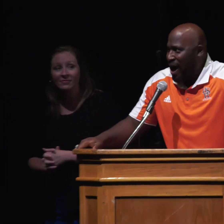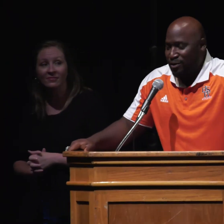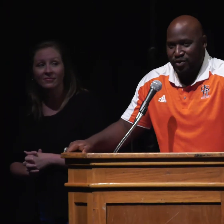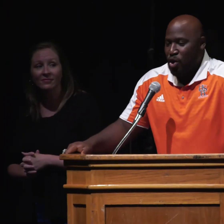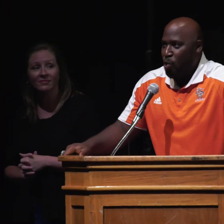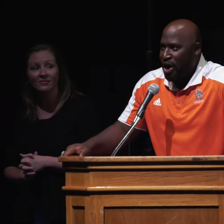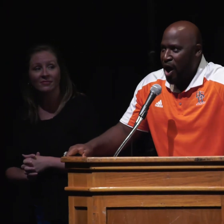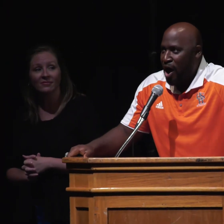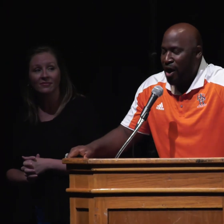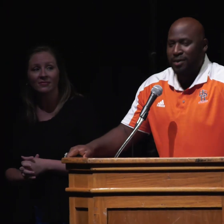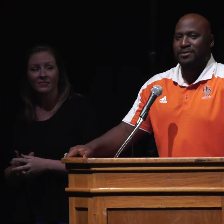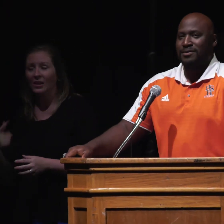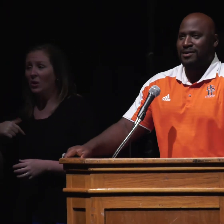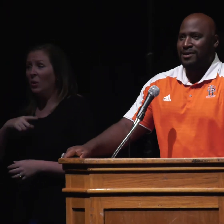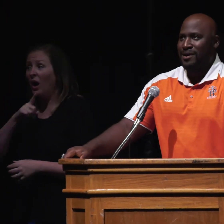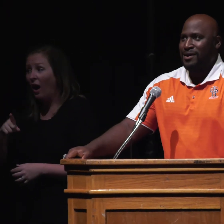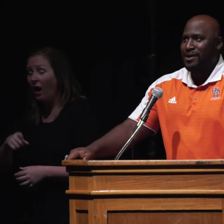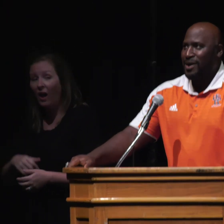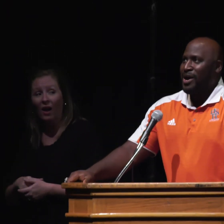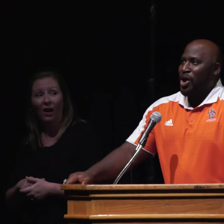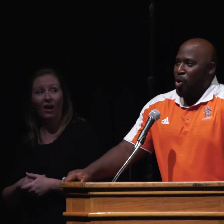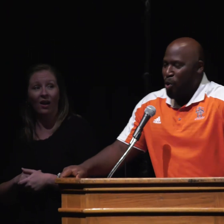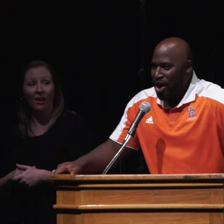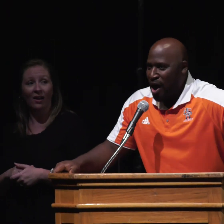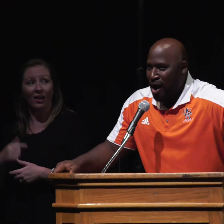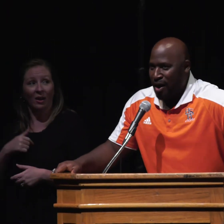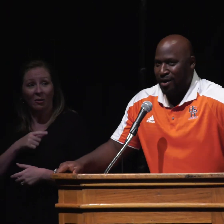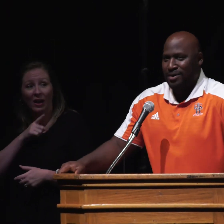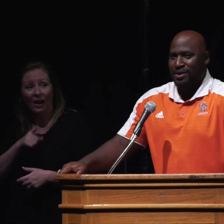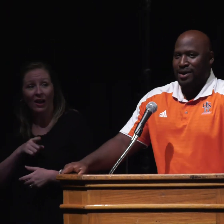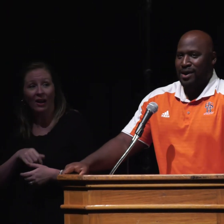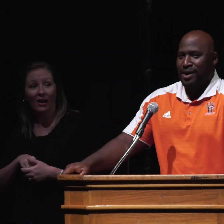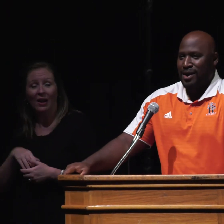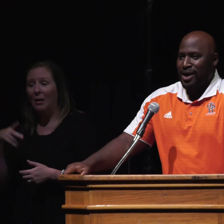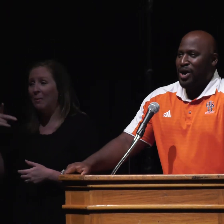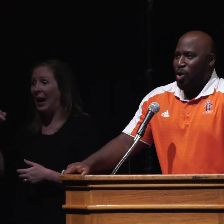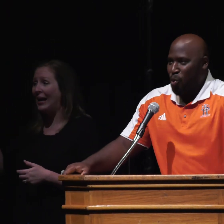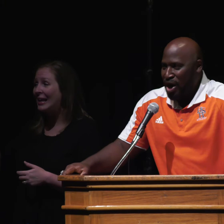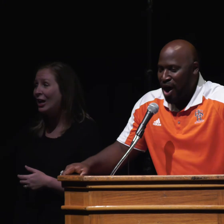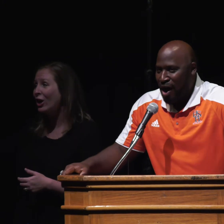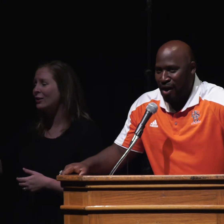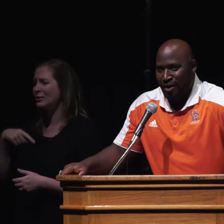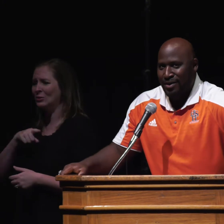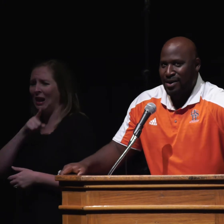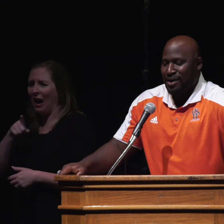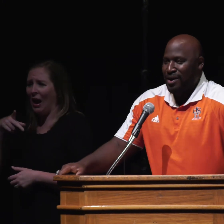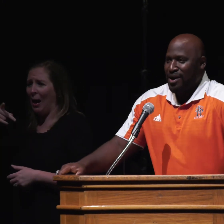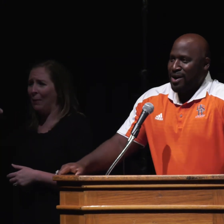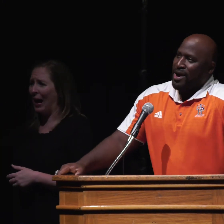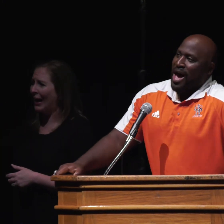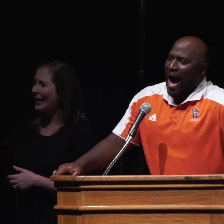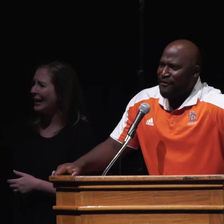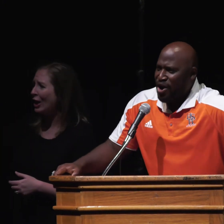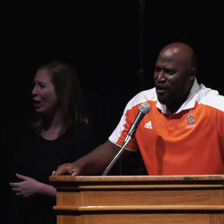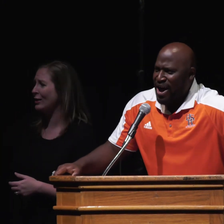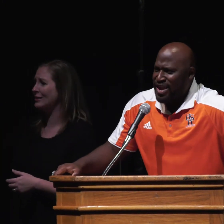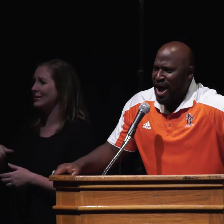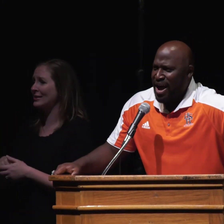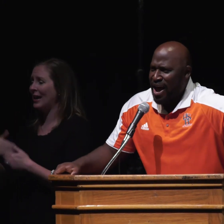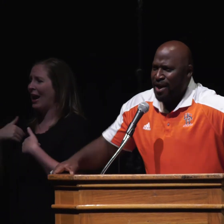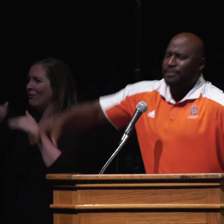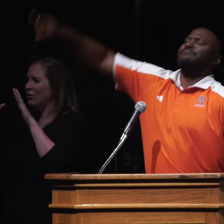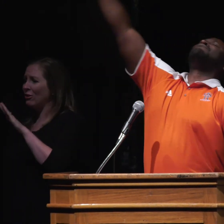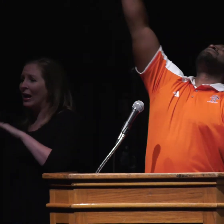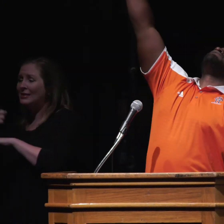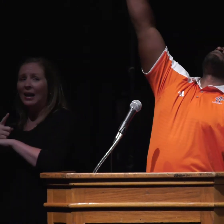Pioneers in the house, we are, we are, we are. Have a great